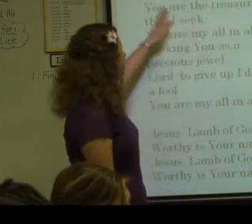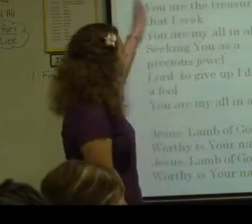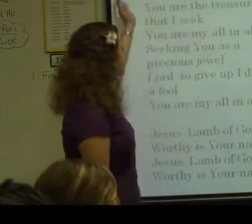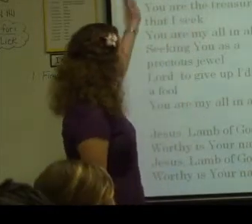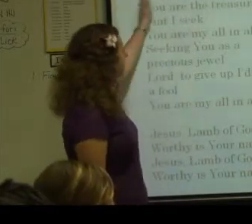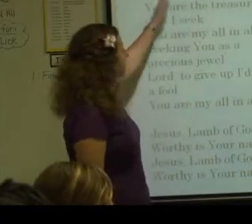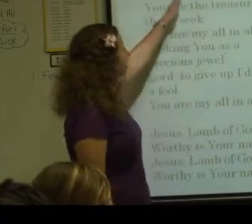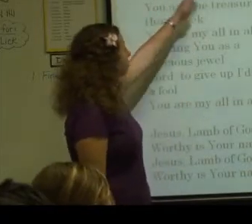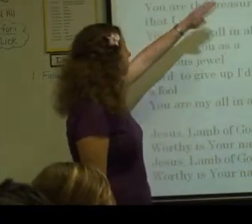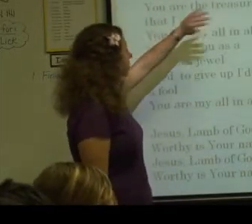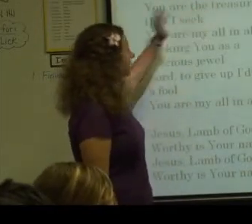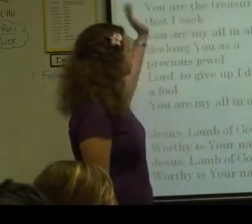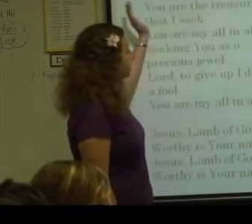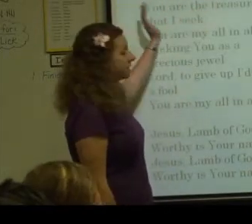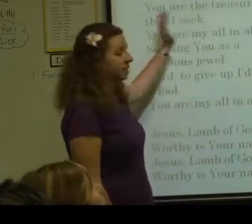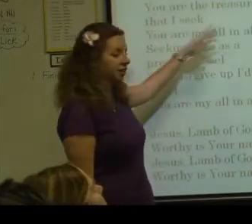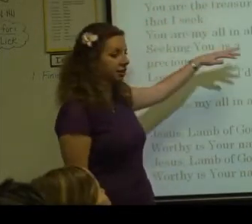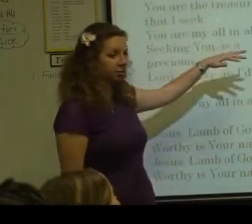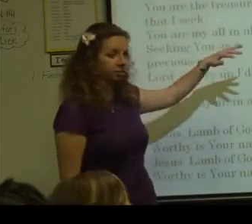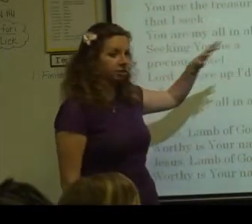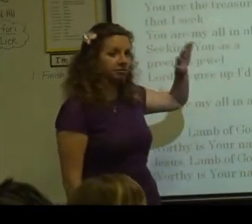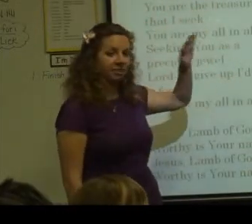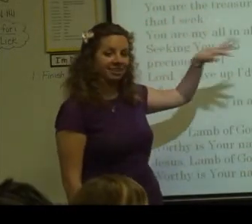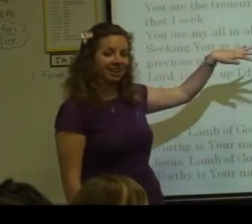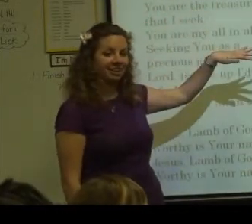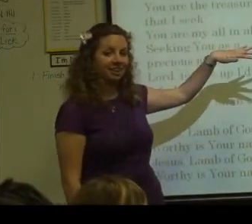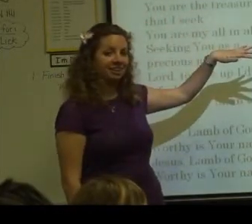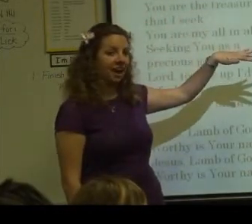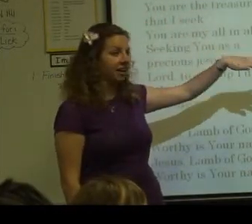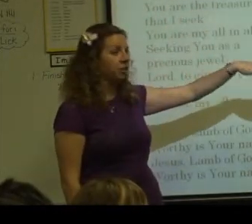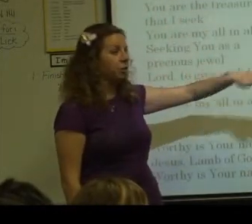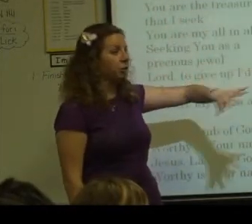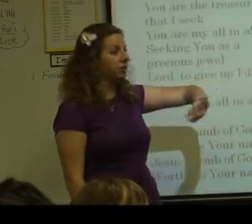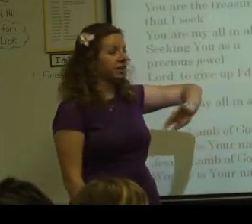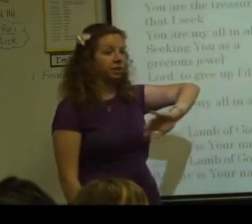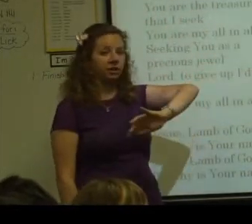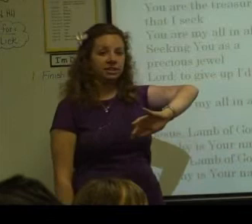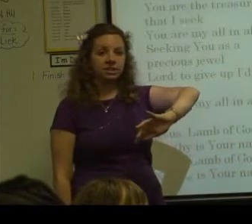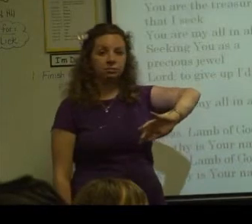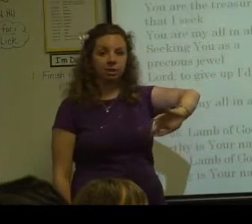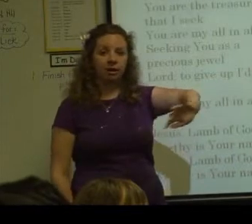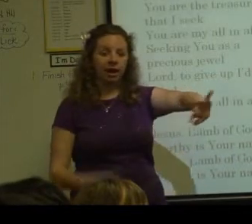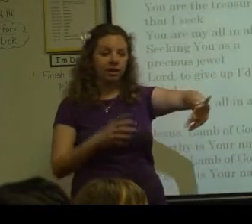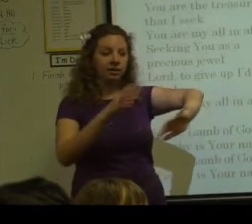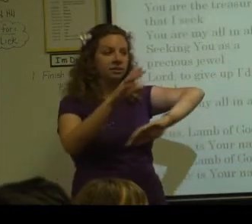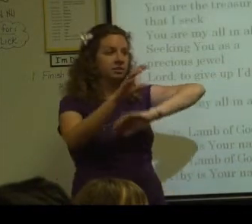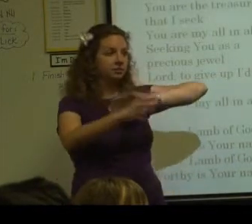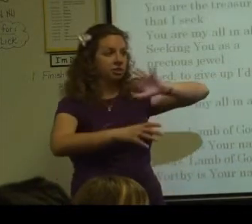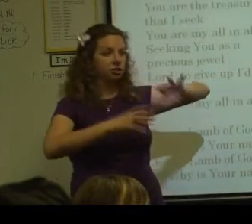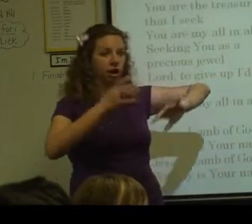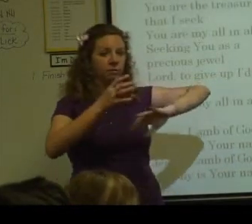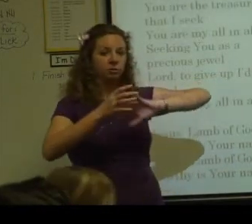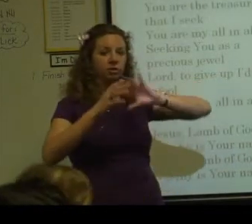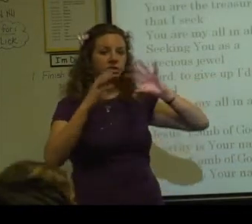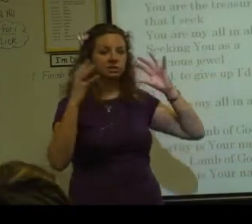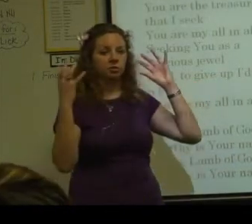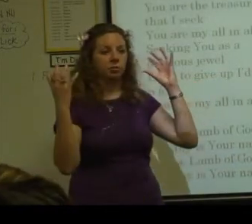take exactly all the words and do it exactly in order, exactly like that. Or like you guys did, where you add different describing words, a different